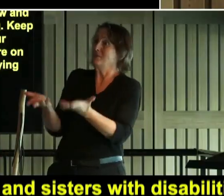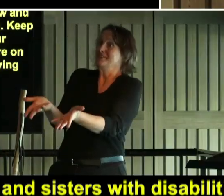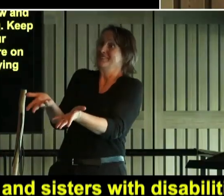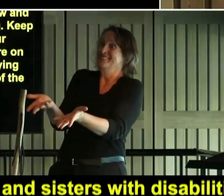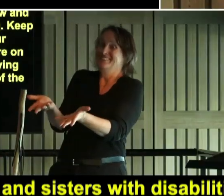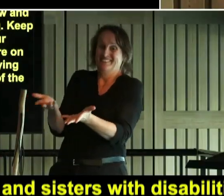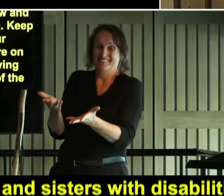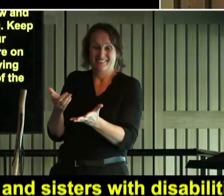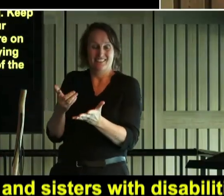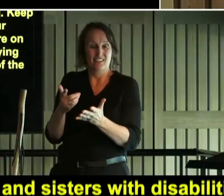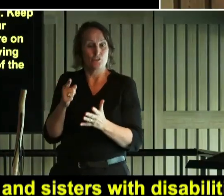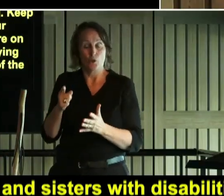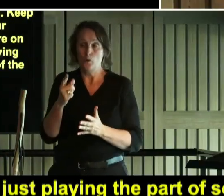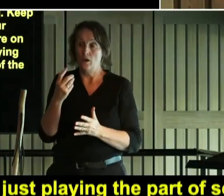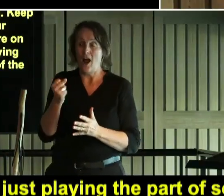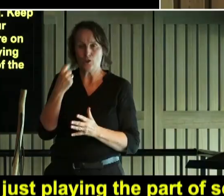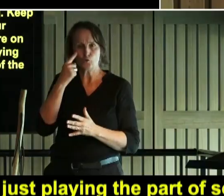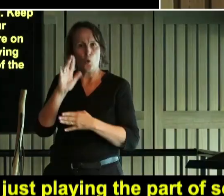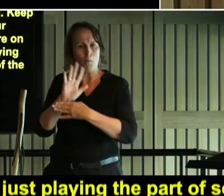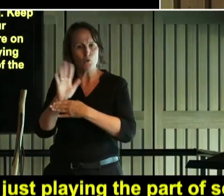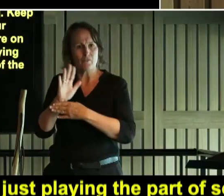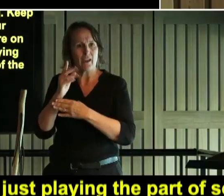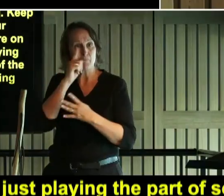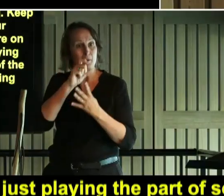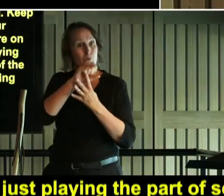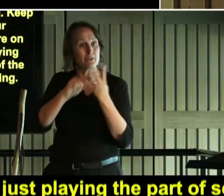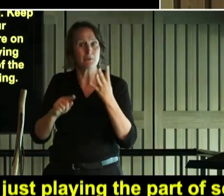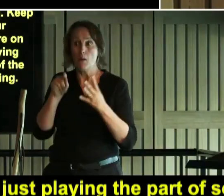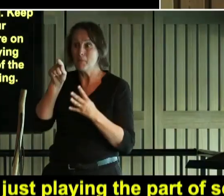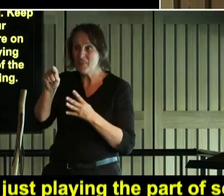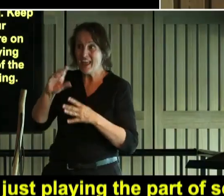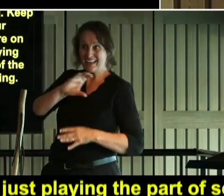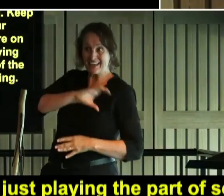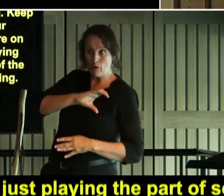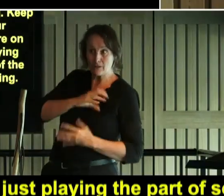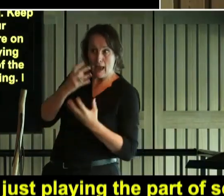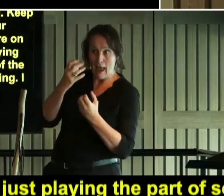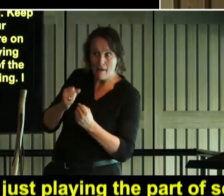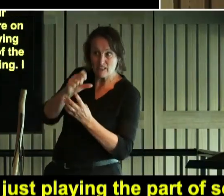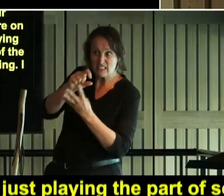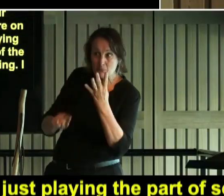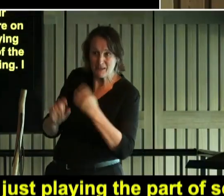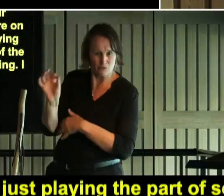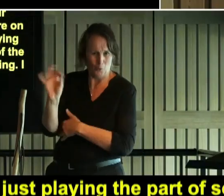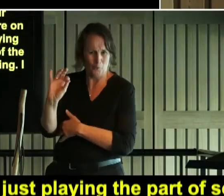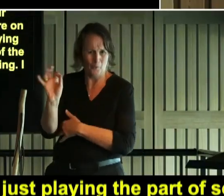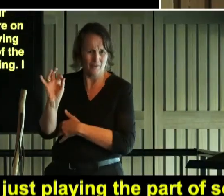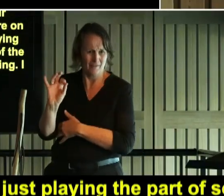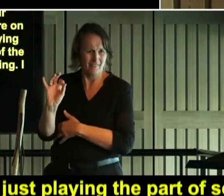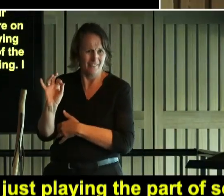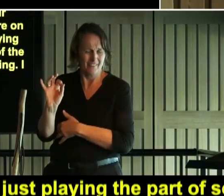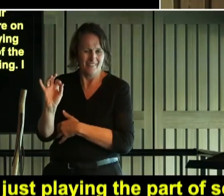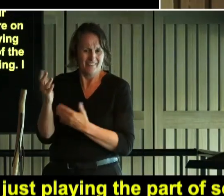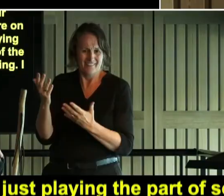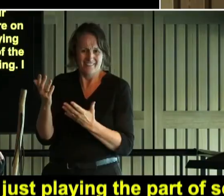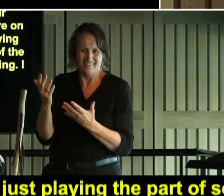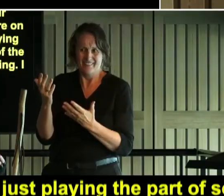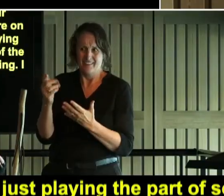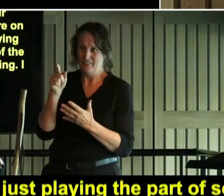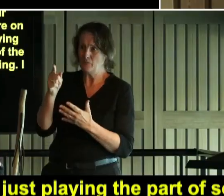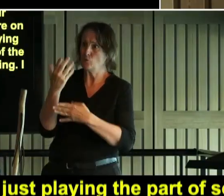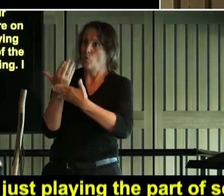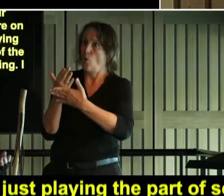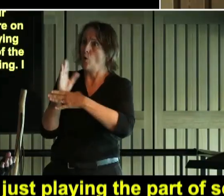not long ago, and they had people with disabilities in this movie, but they weren't playing particular roles. Their disability wasn't relevant. They just happened to be